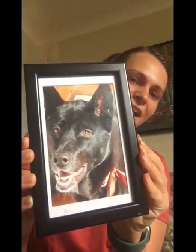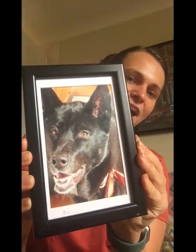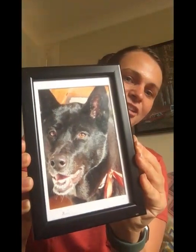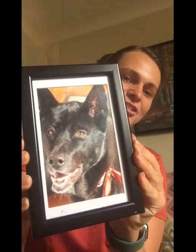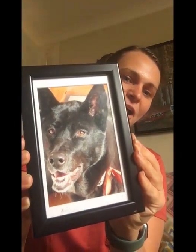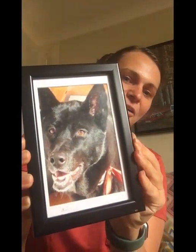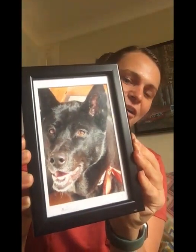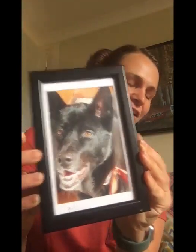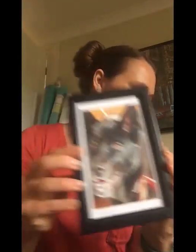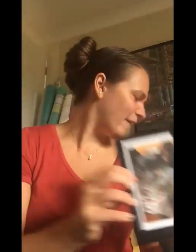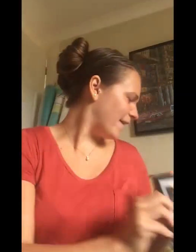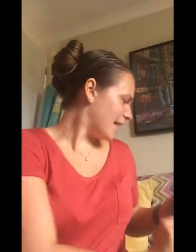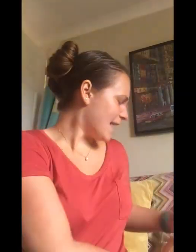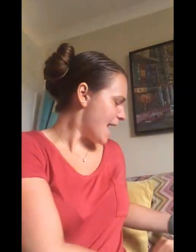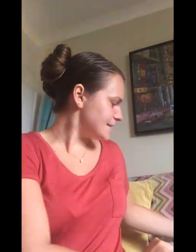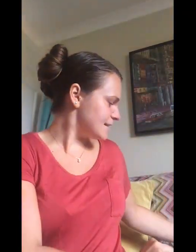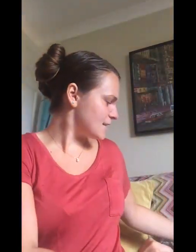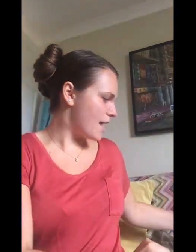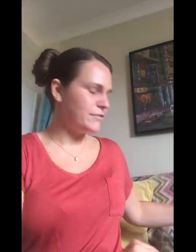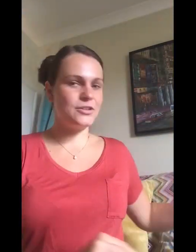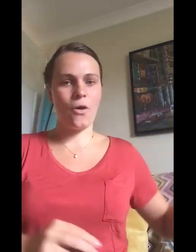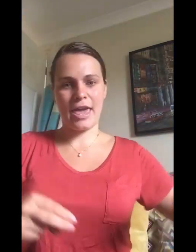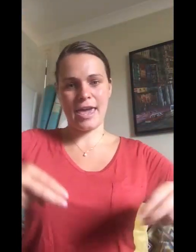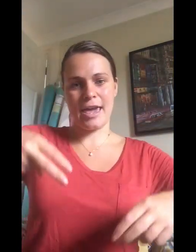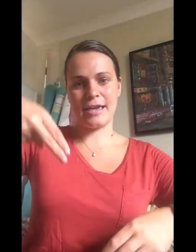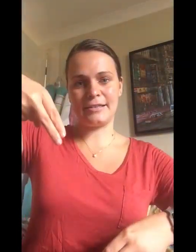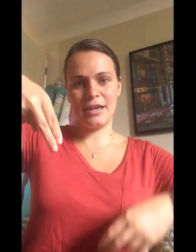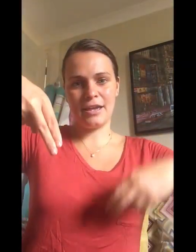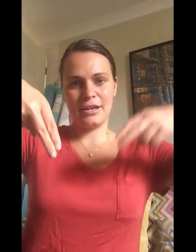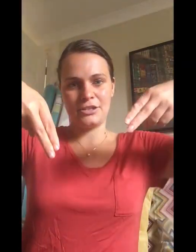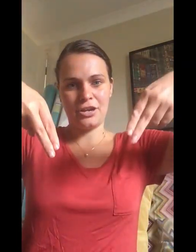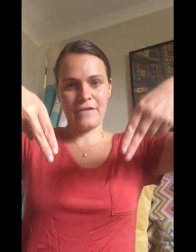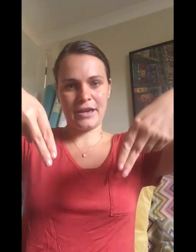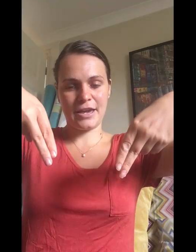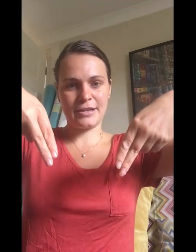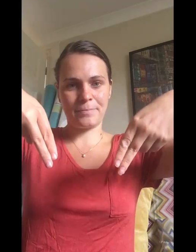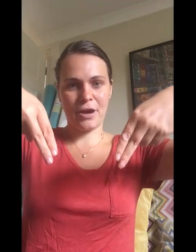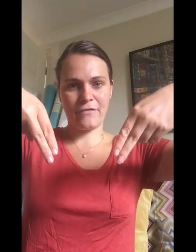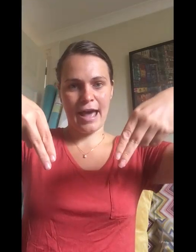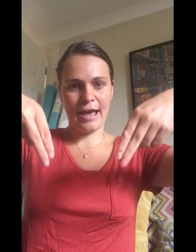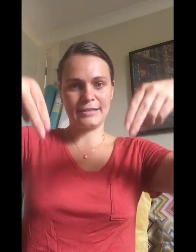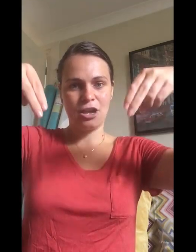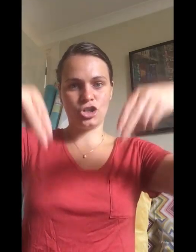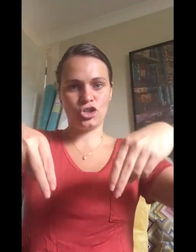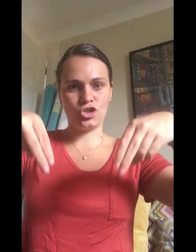a dog. Okay, so the sign for dog is 2 fingers, both hands, dog.